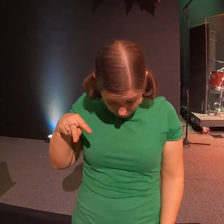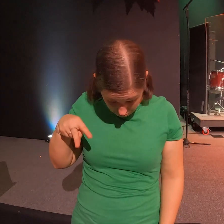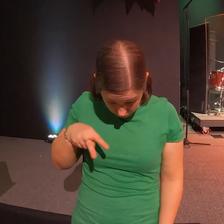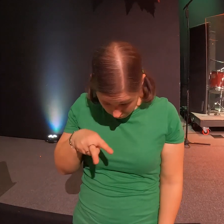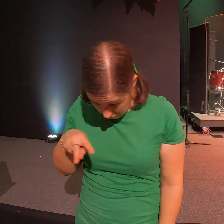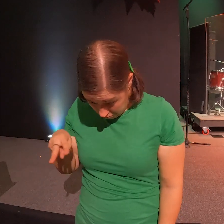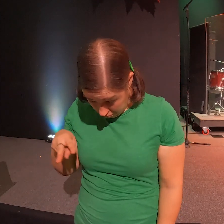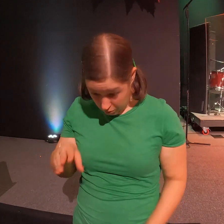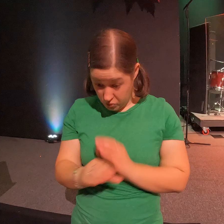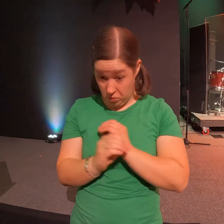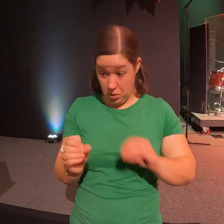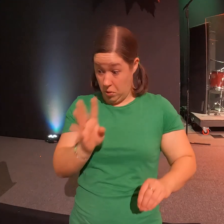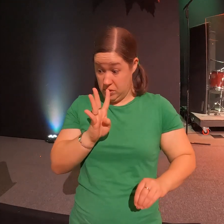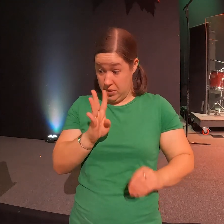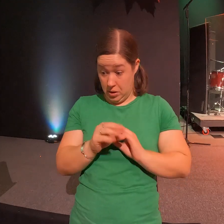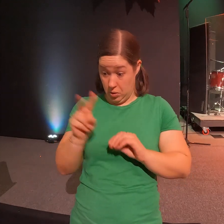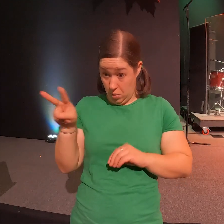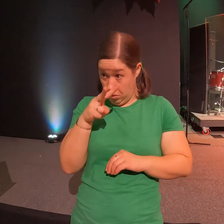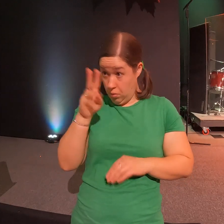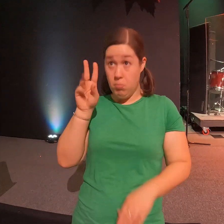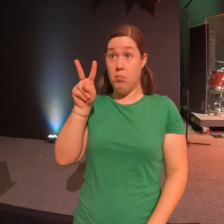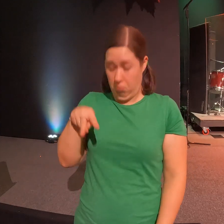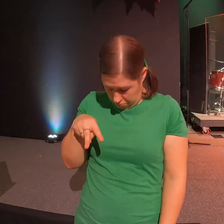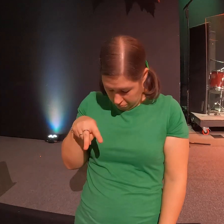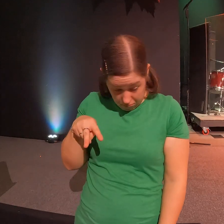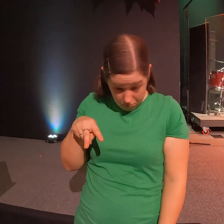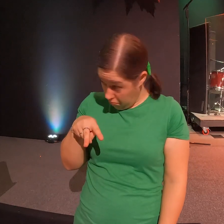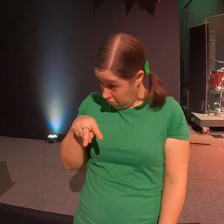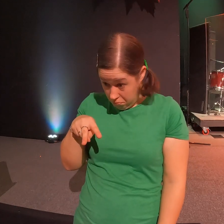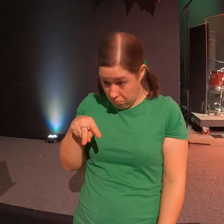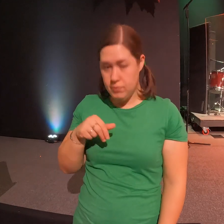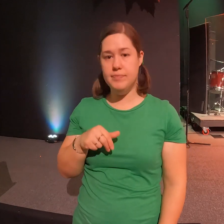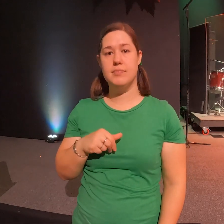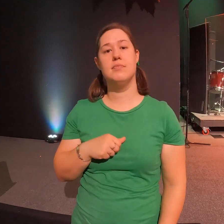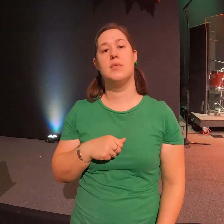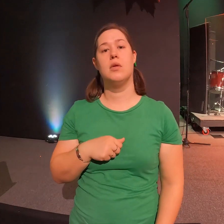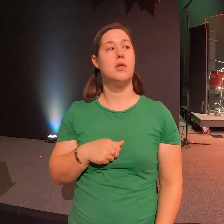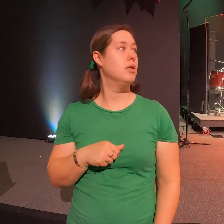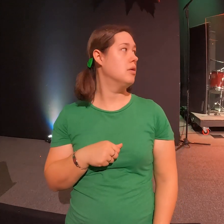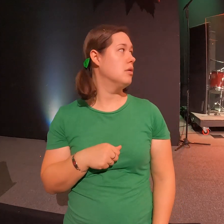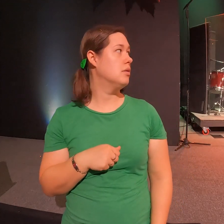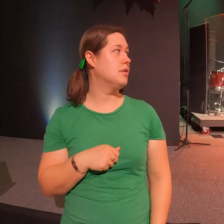Until one day, Corey Jones was sitting across from me, and I just took off my glasses, and I looked at him, and I went,